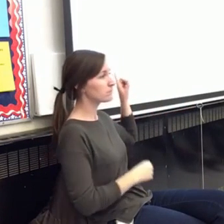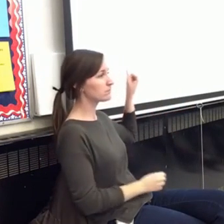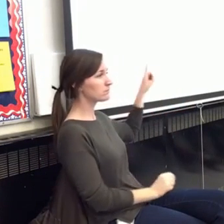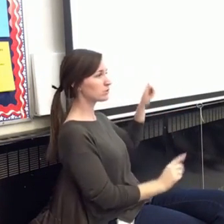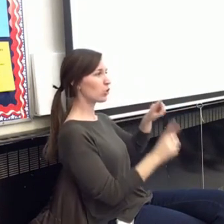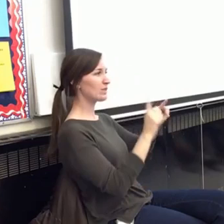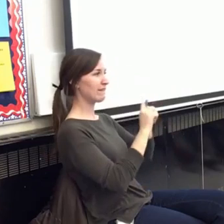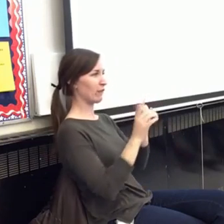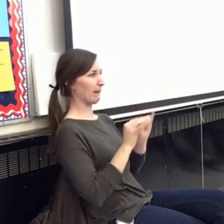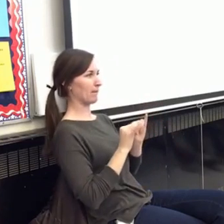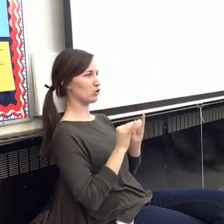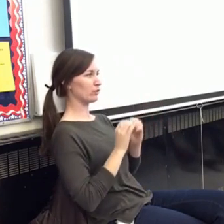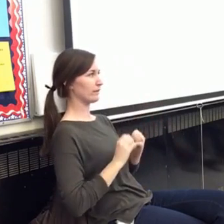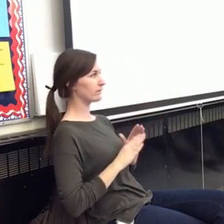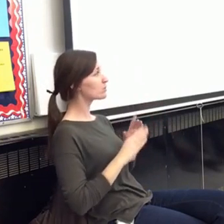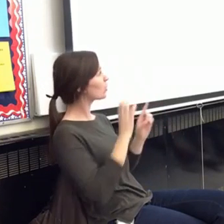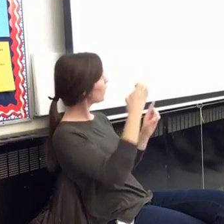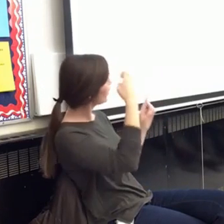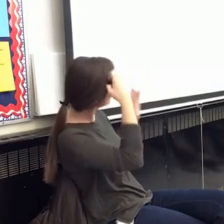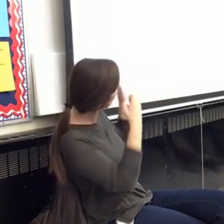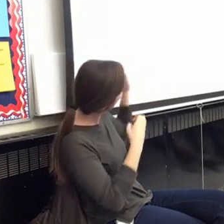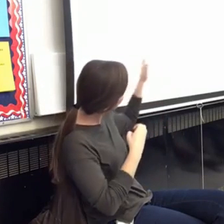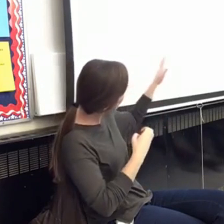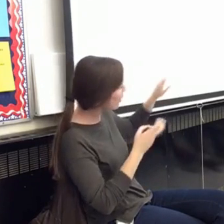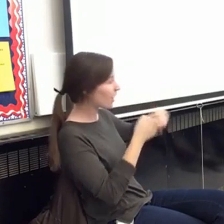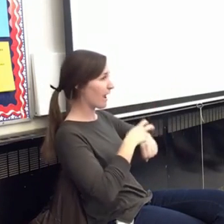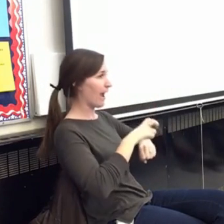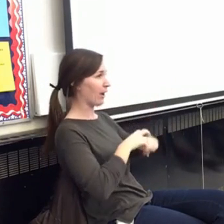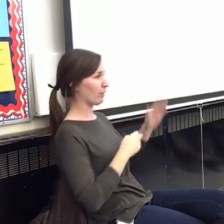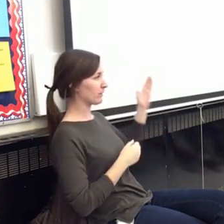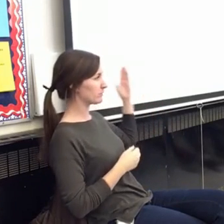this is over here. This is Europe. Over here, this is Ireland.